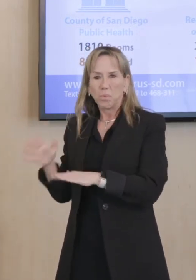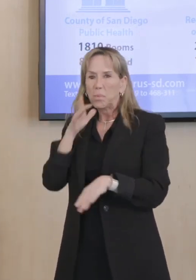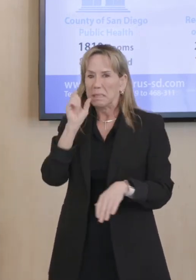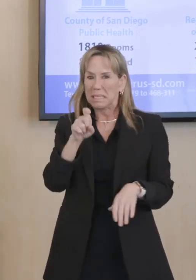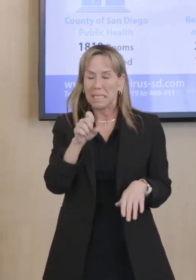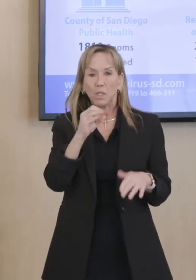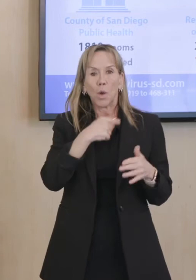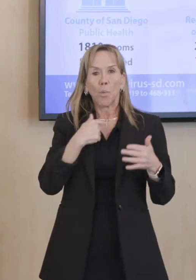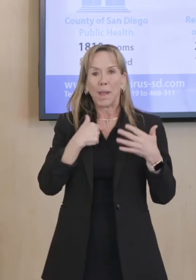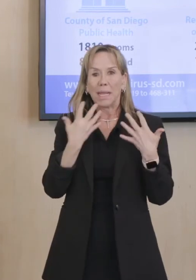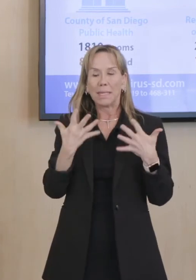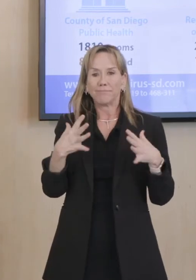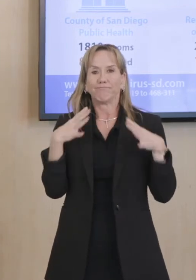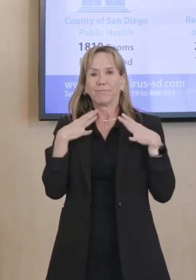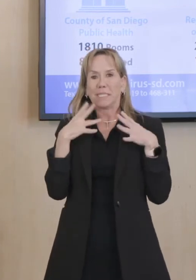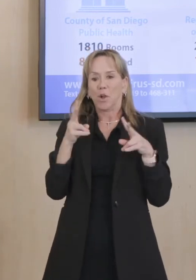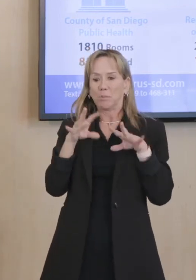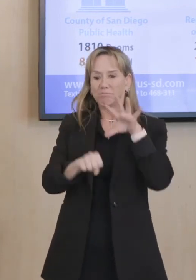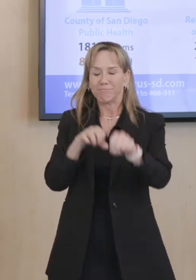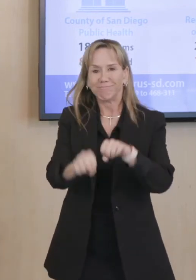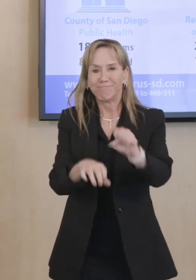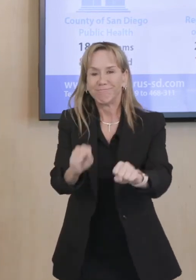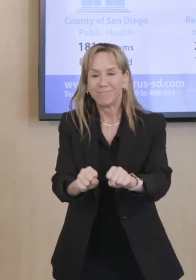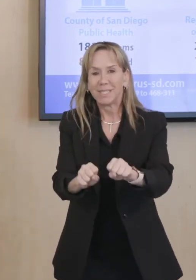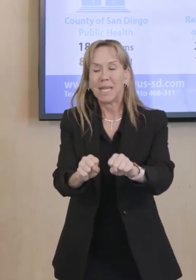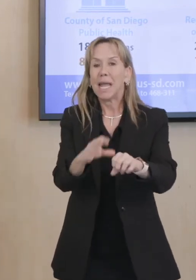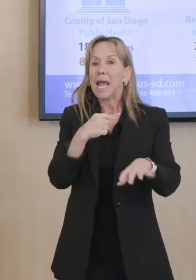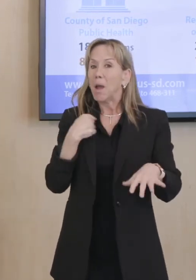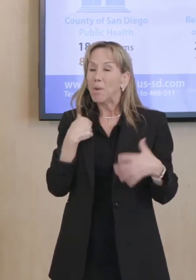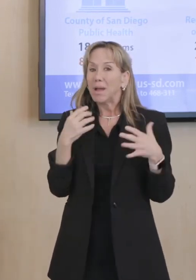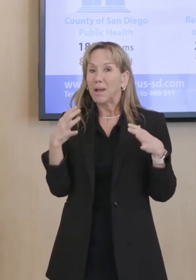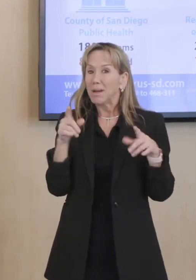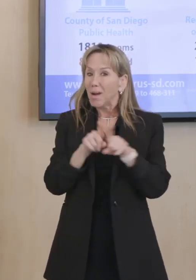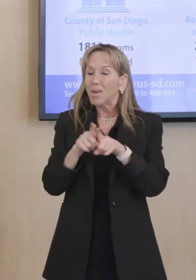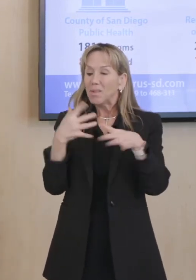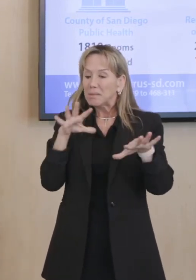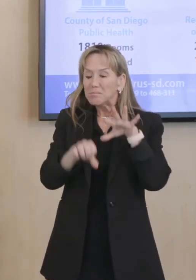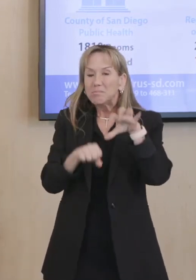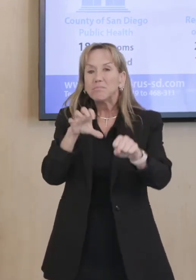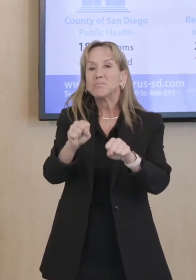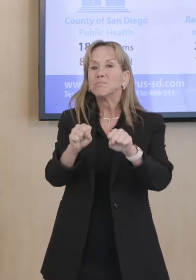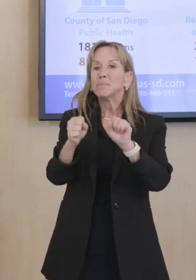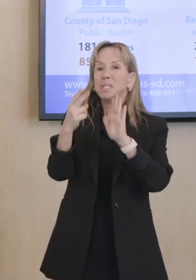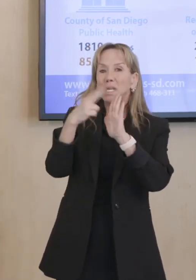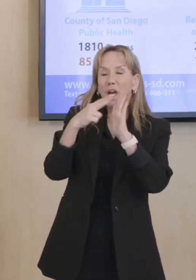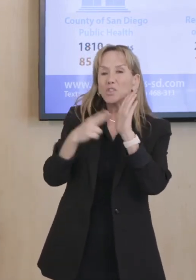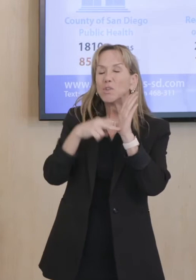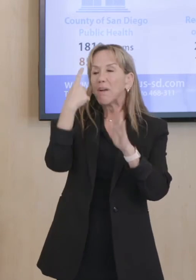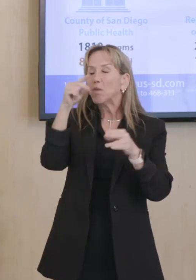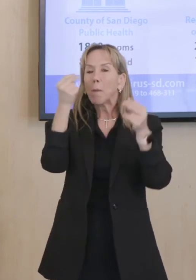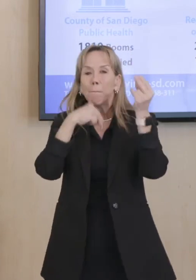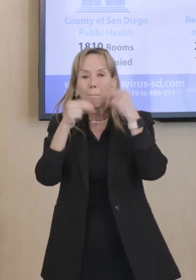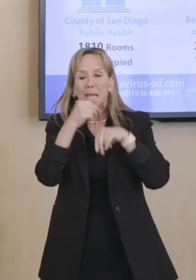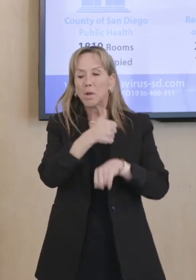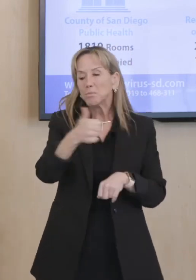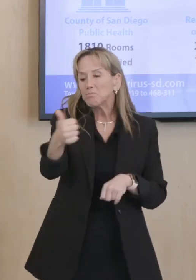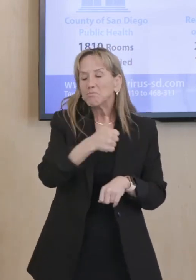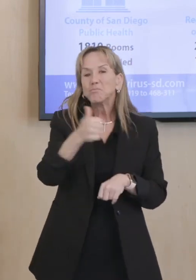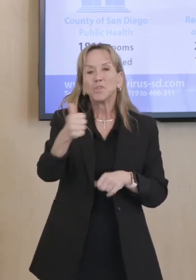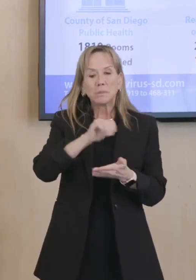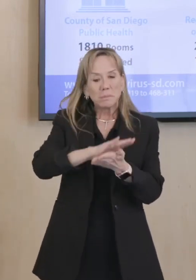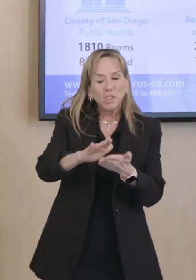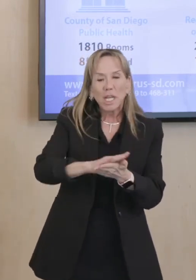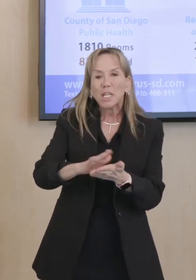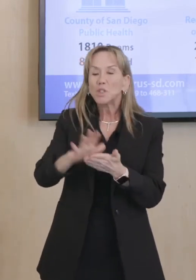to secure them, not only secure them, but secure meal contracts, transportation, security, janitorial, laundry, along